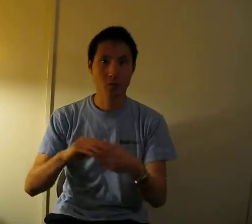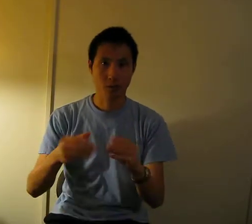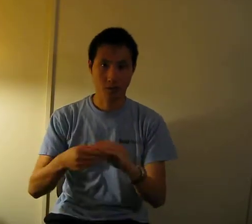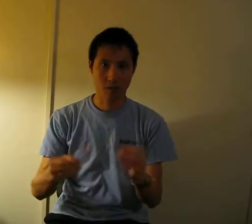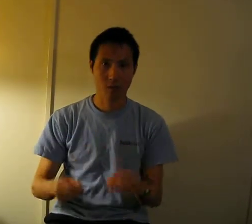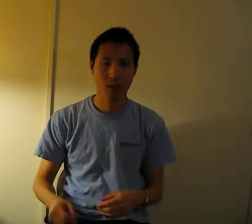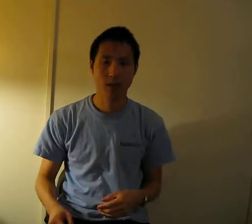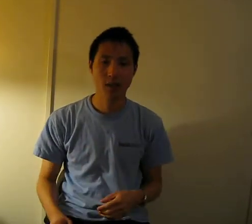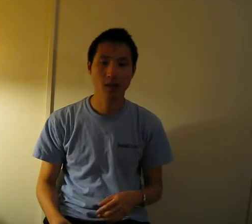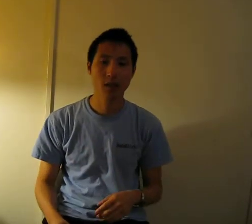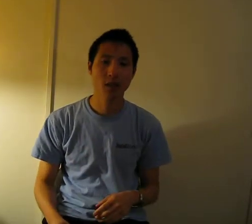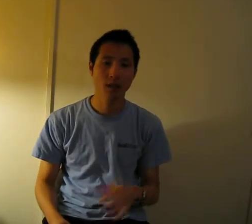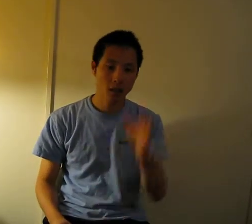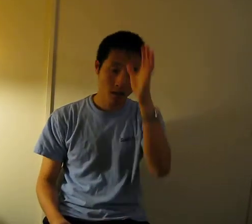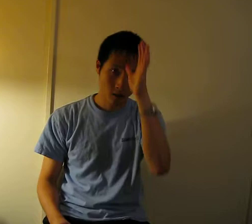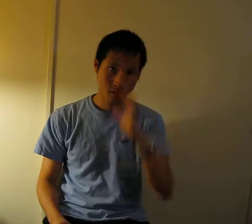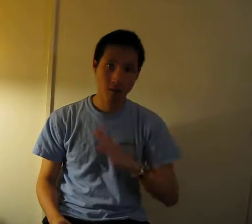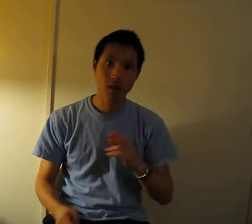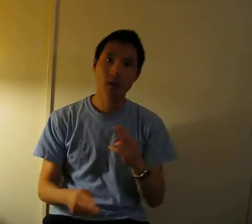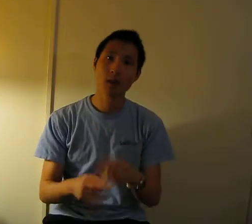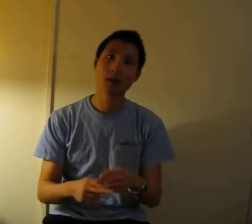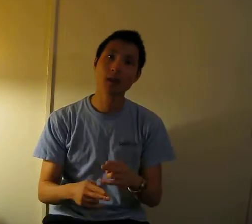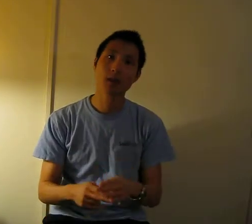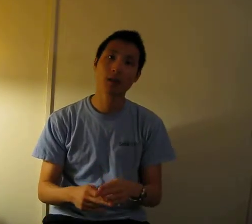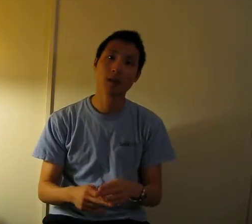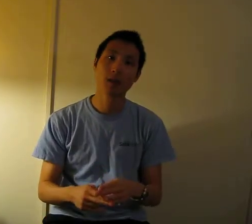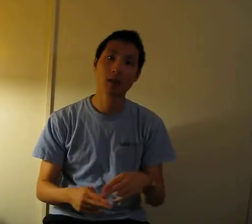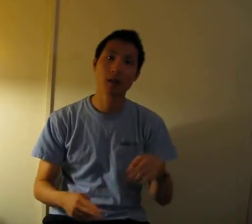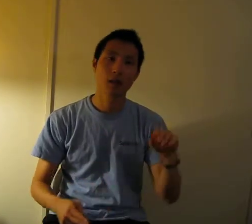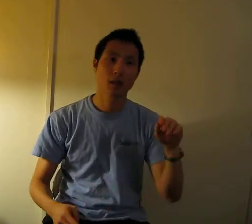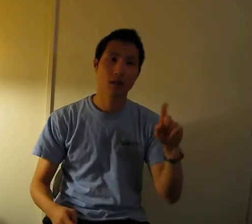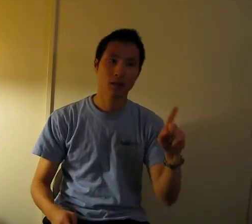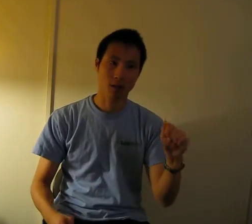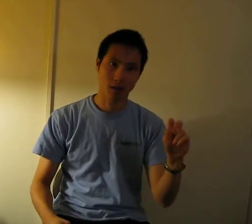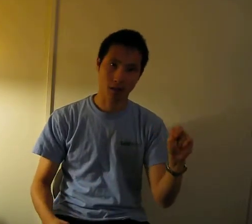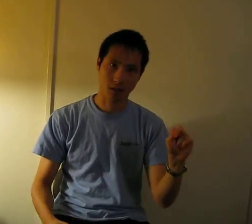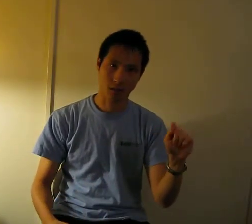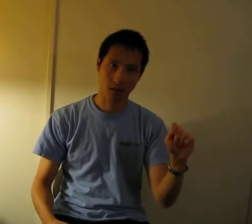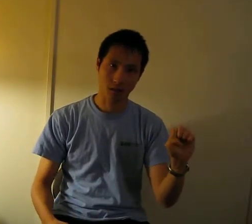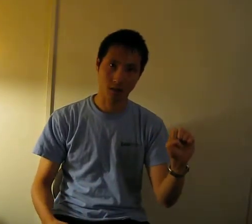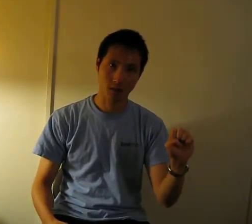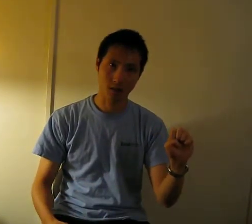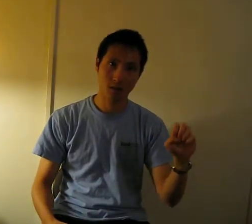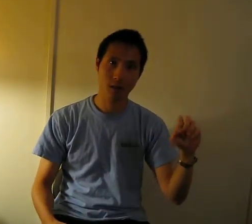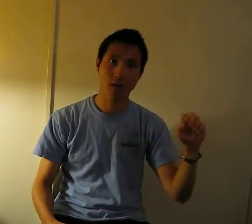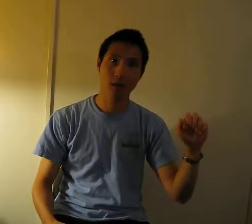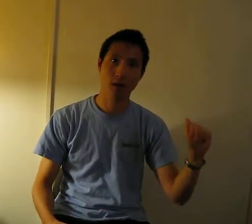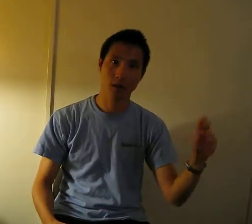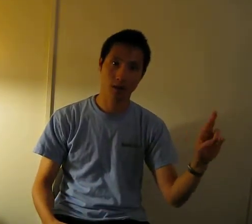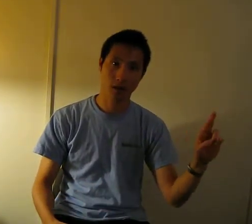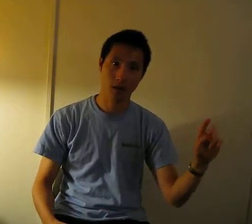Now, I'll tell you a true story. This guy named Dante Otoyo.